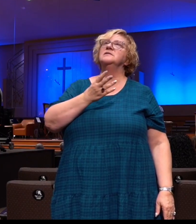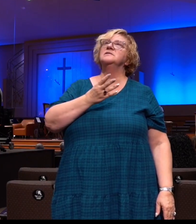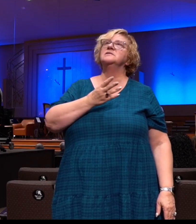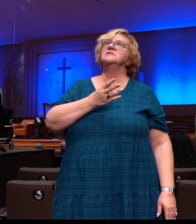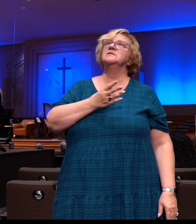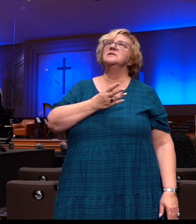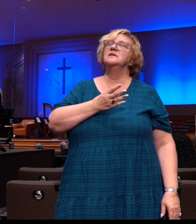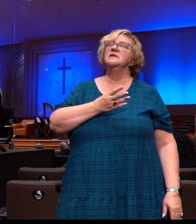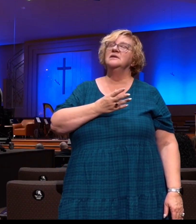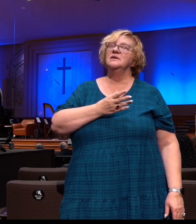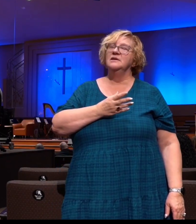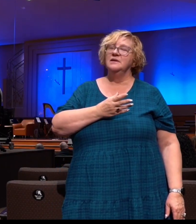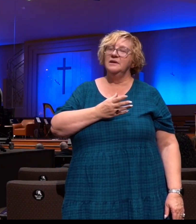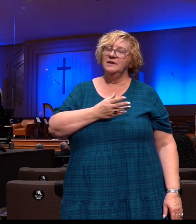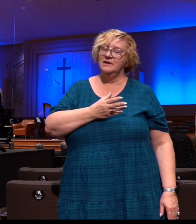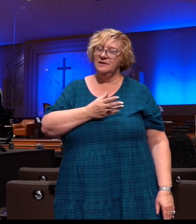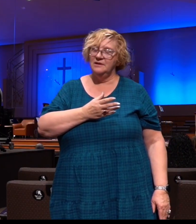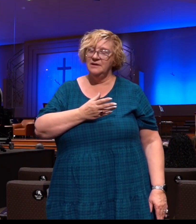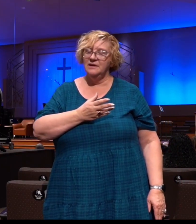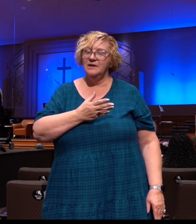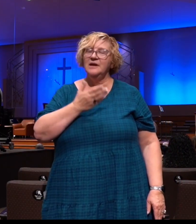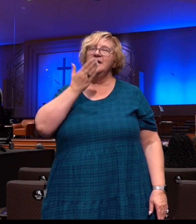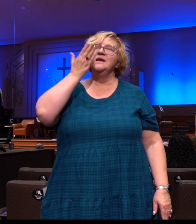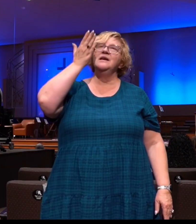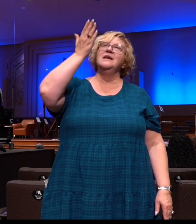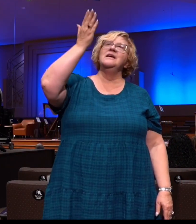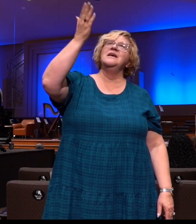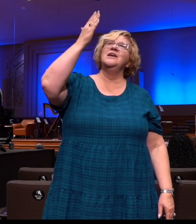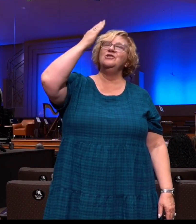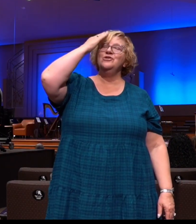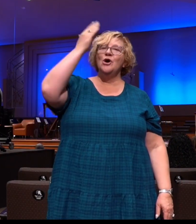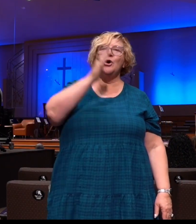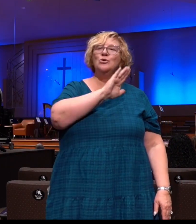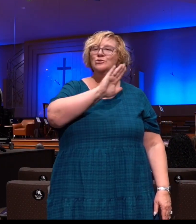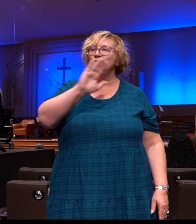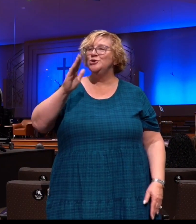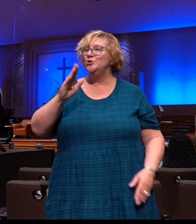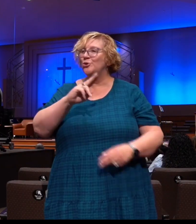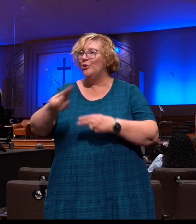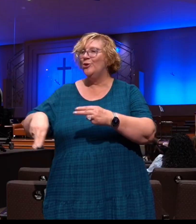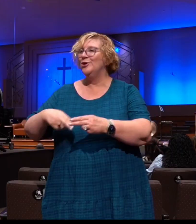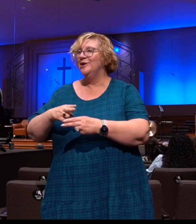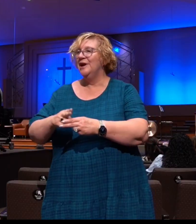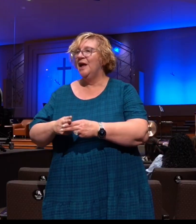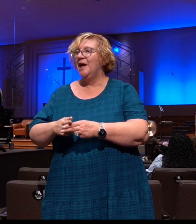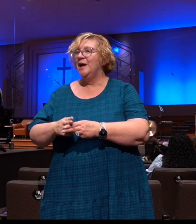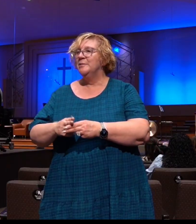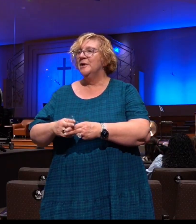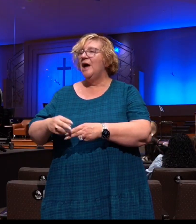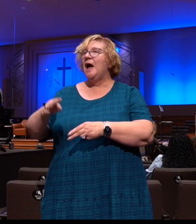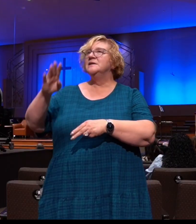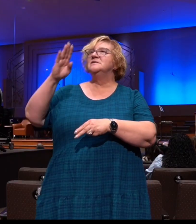imparts. He knows your name and speaks it to his